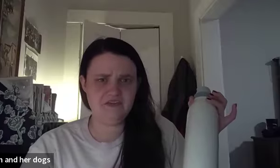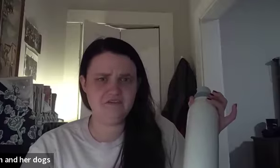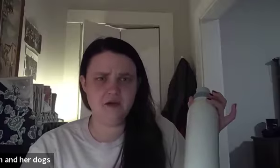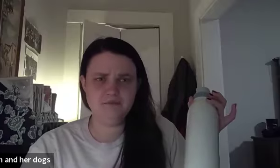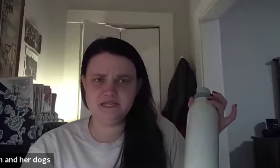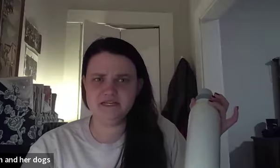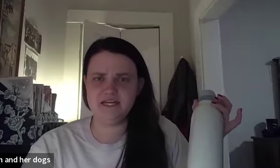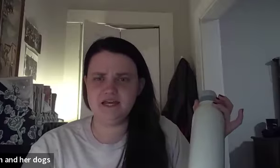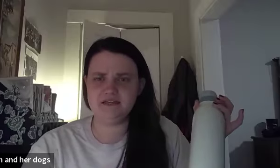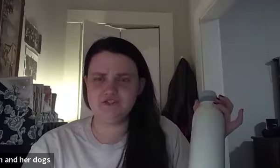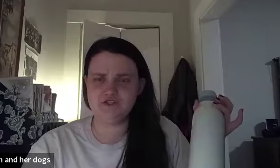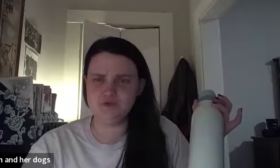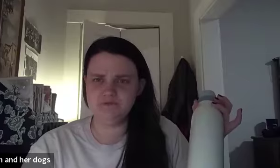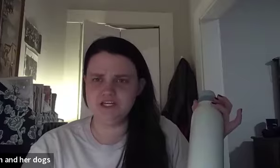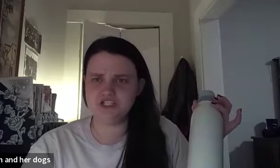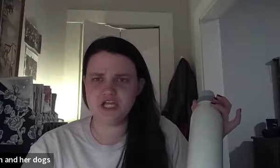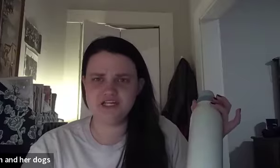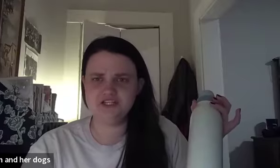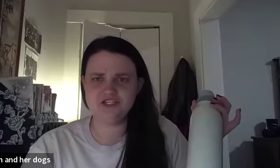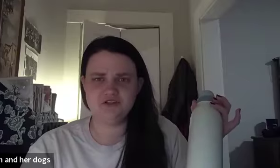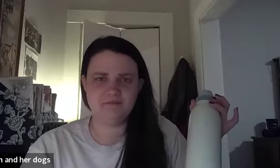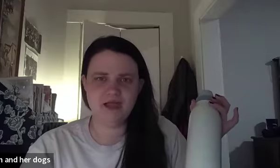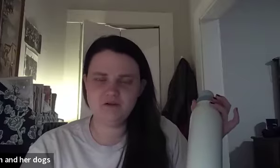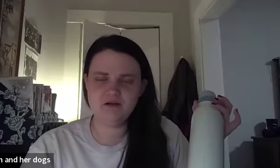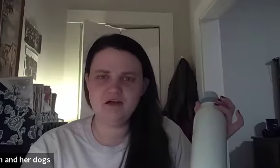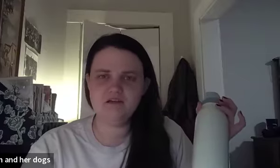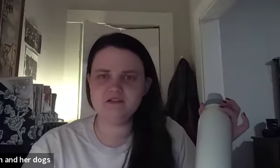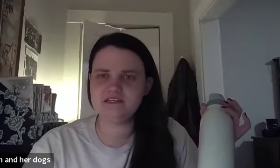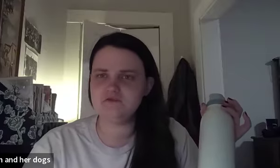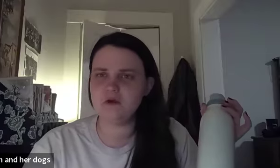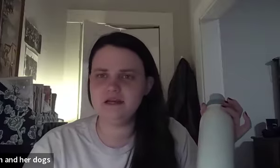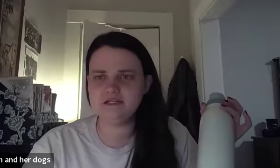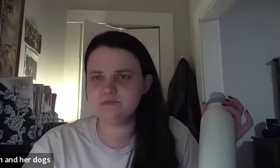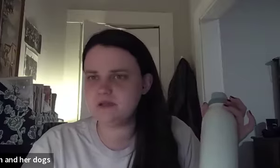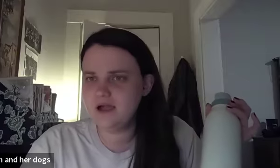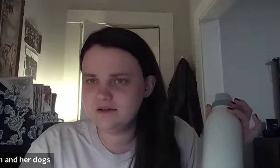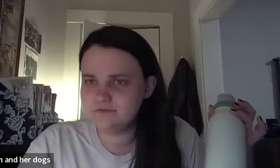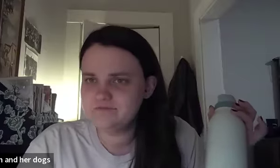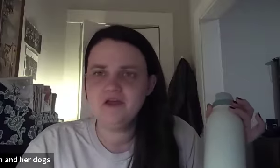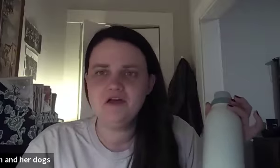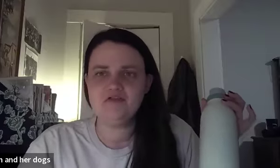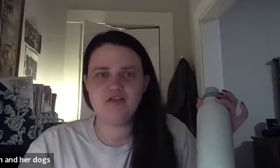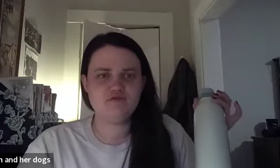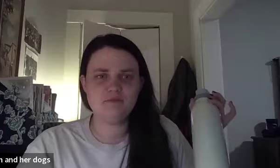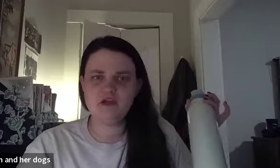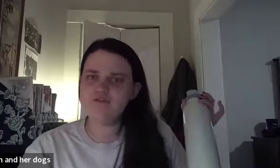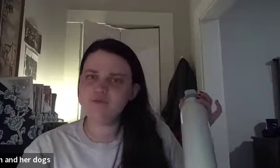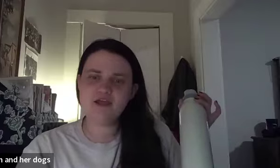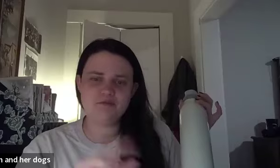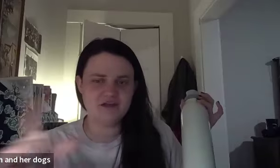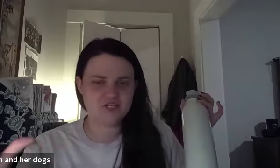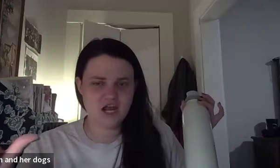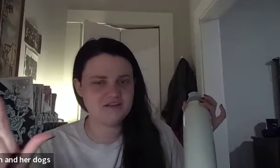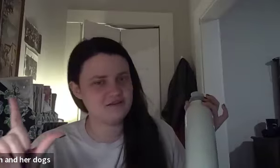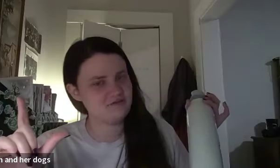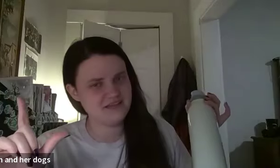They've updated Zoom and changed the background color instead of white, it is black. That threw me off when I opened up chat because I realized I